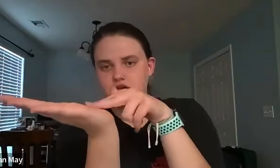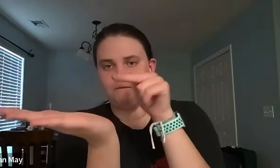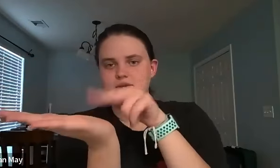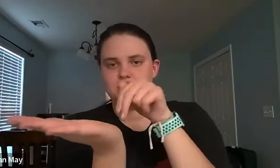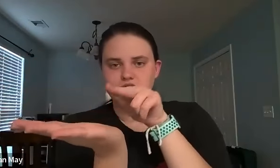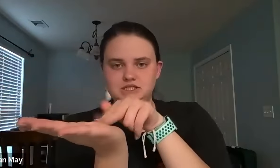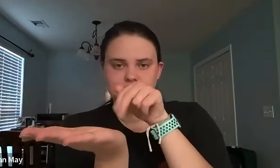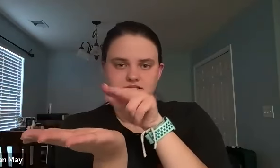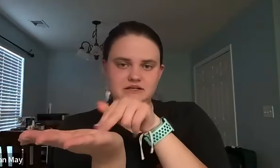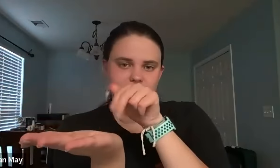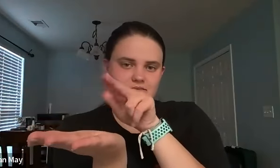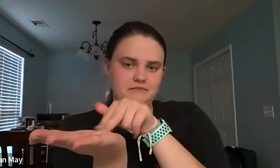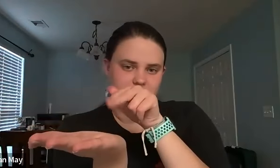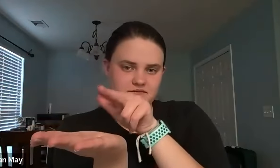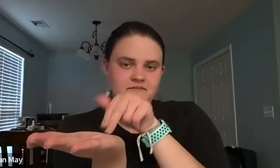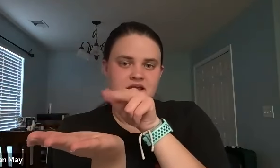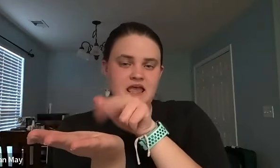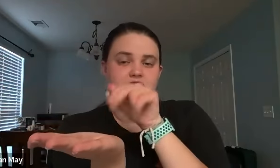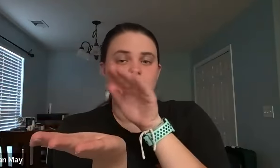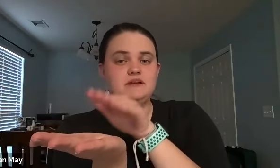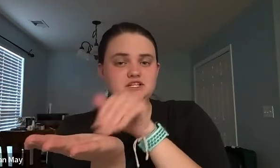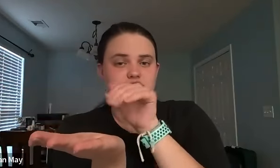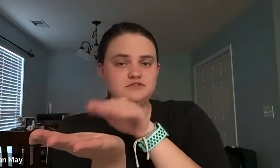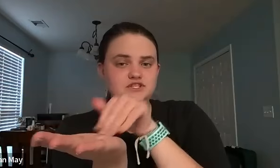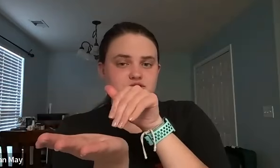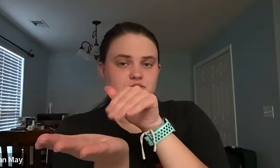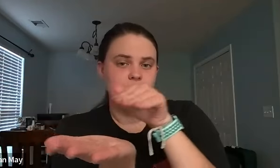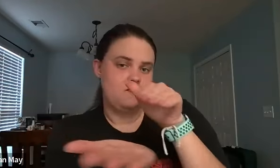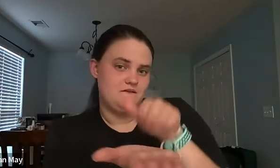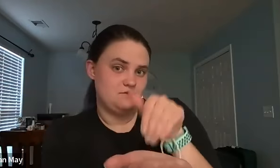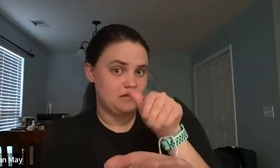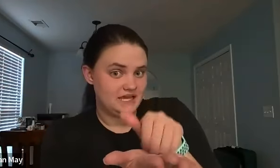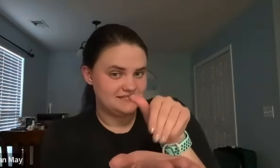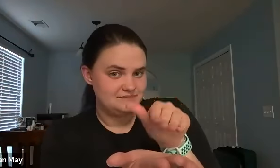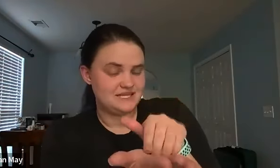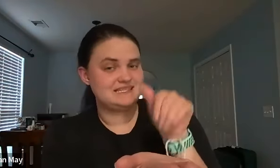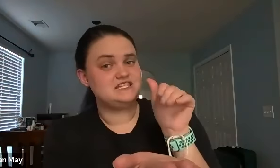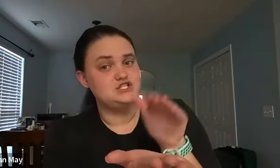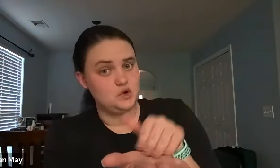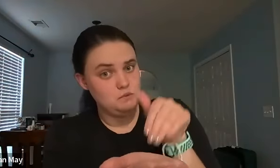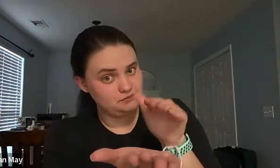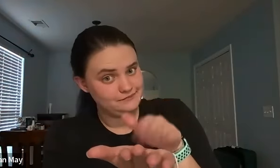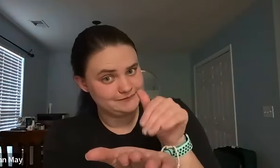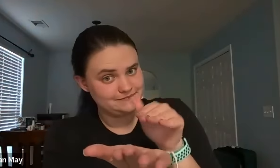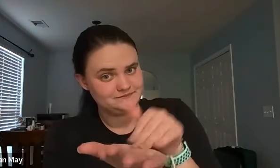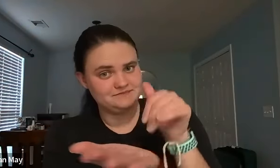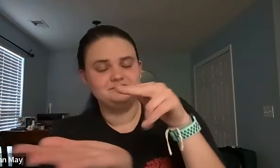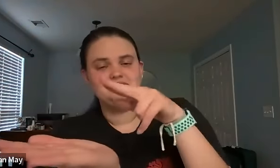go butter. And you want to make sure you don't do a full hand because that's soap.